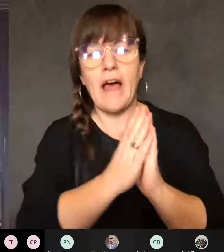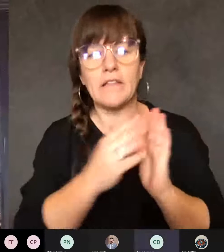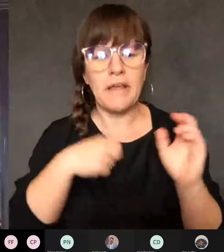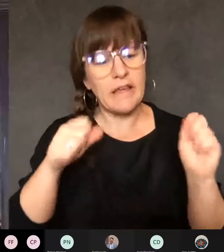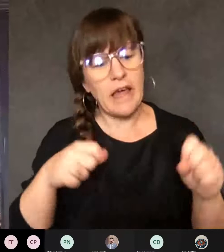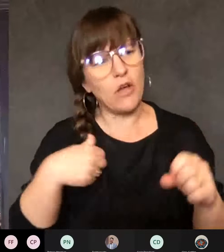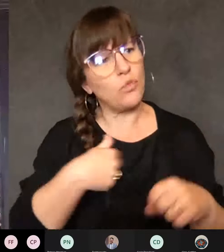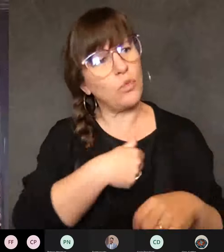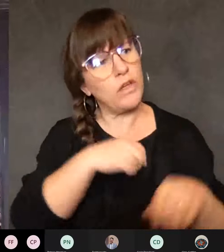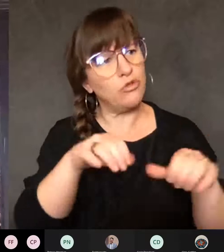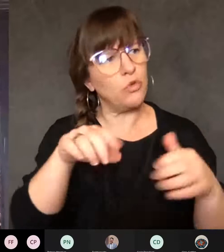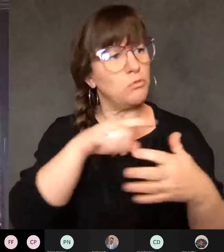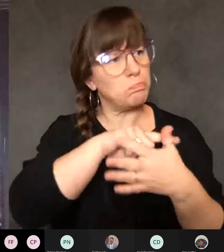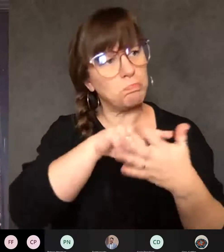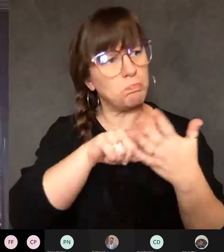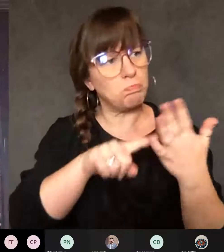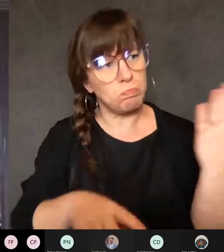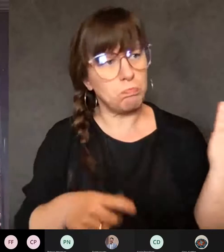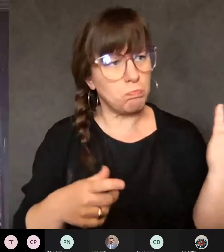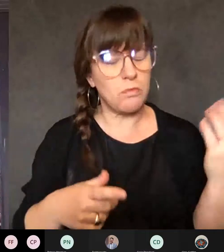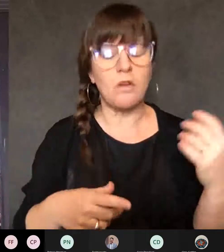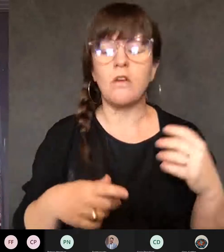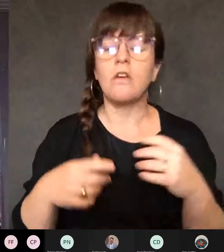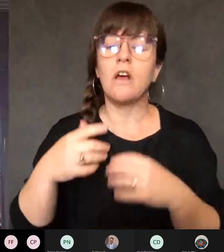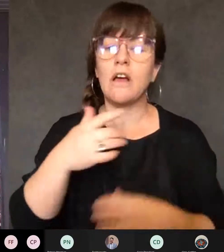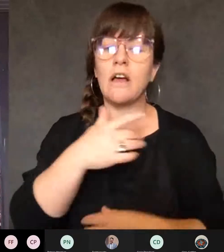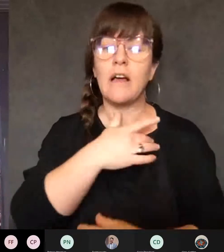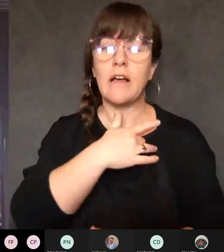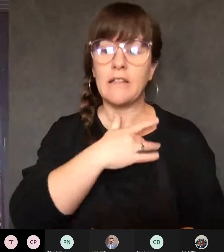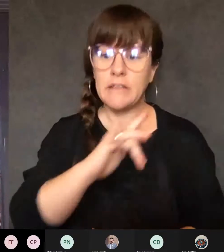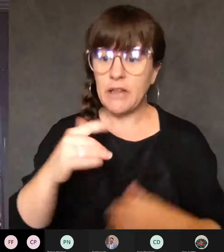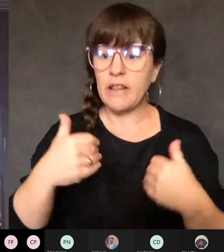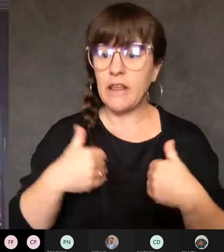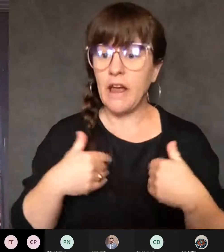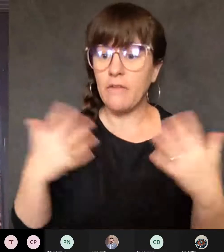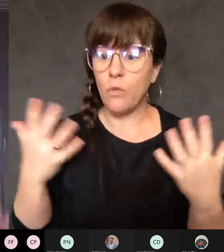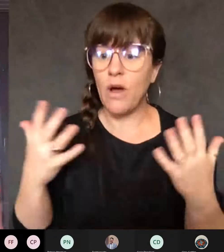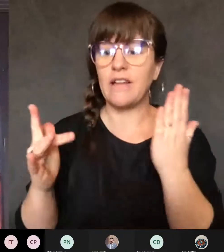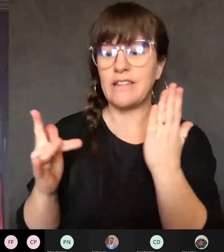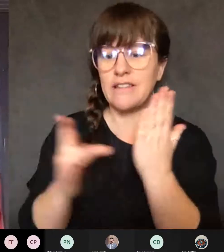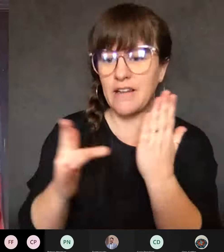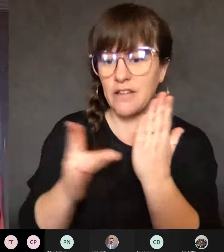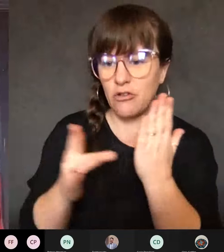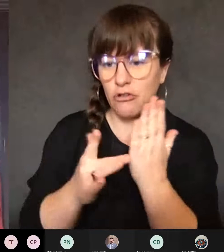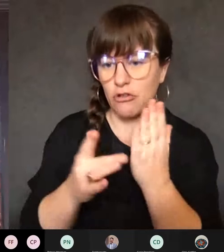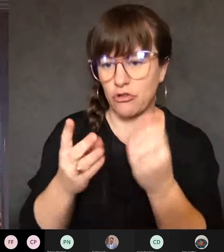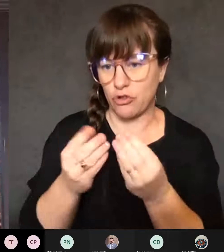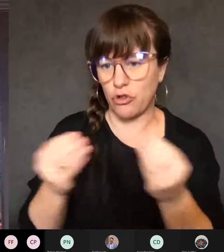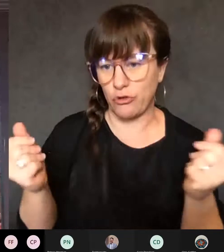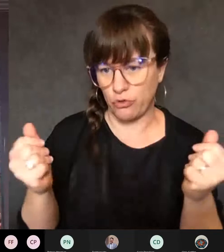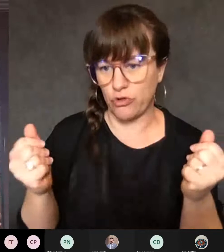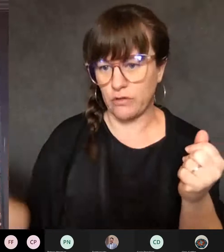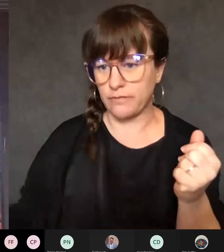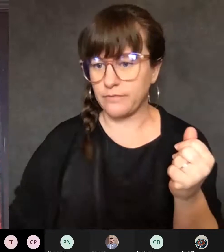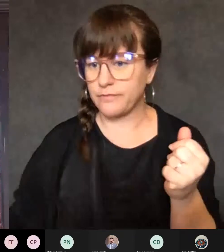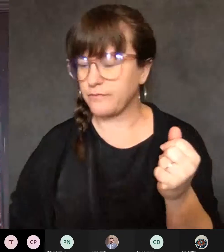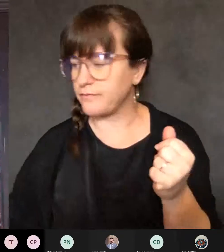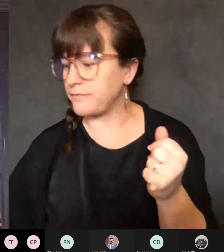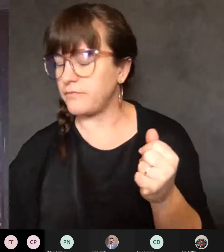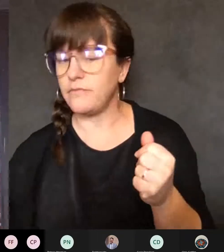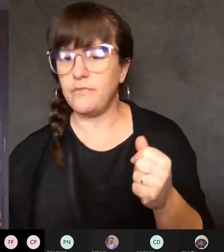things that generally have some sort of a technical solution behind them. And I don't think I have to explain to you all that I'm